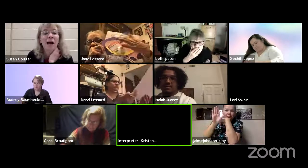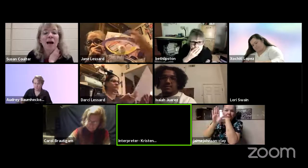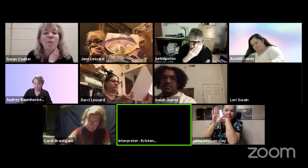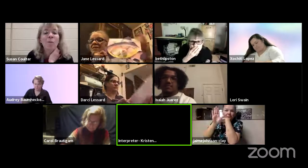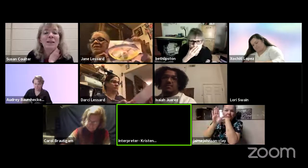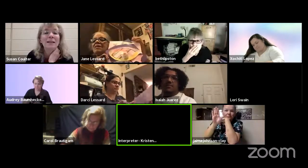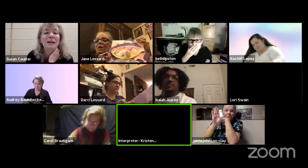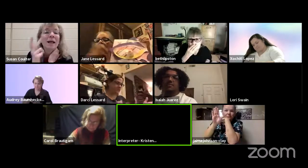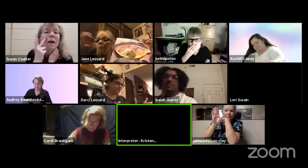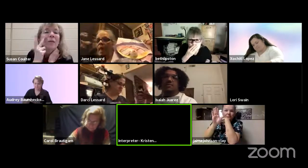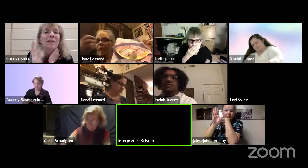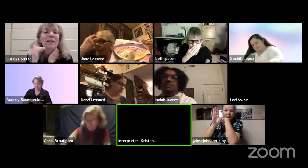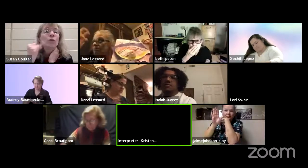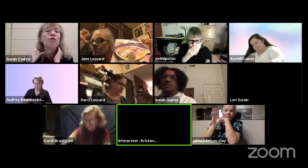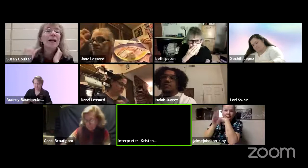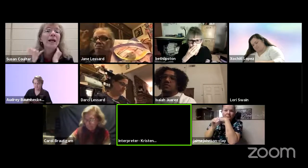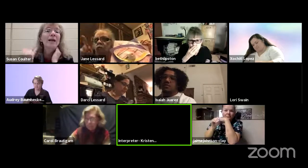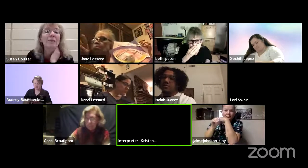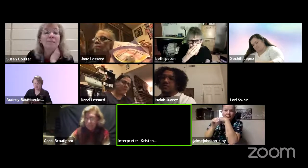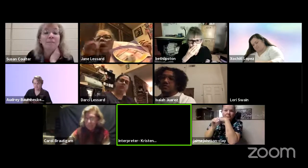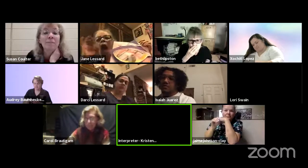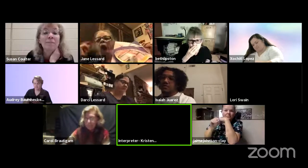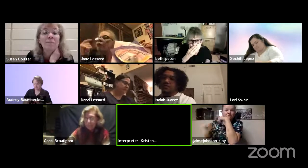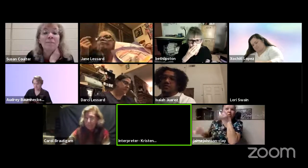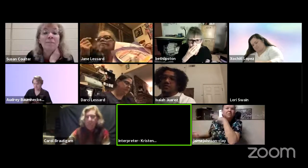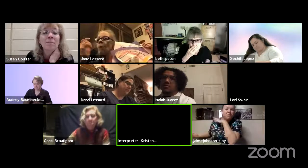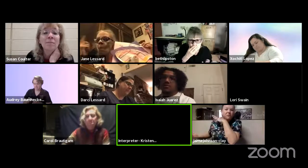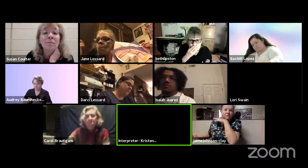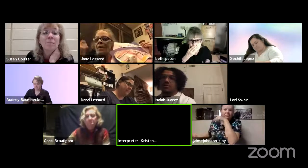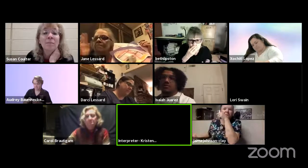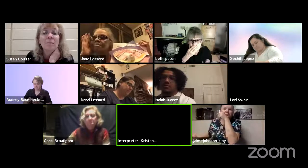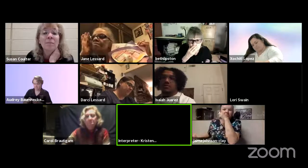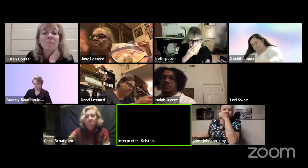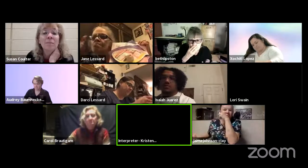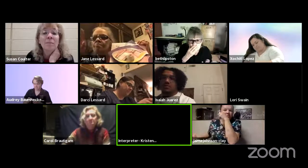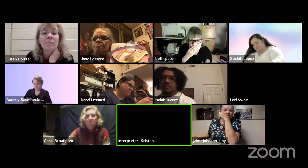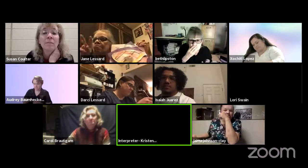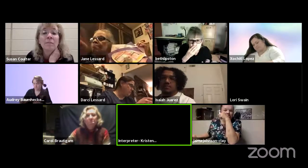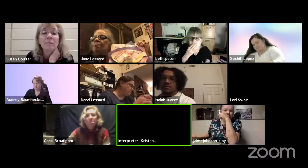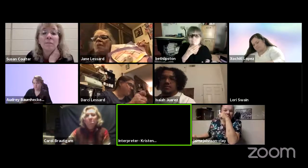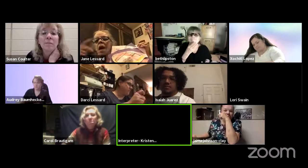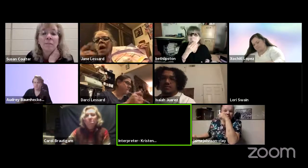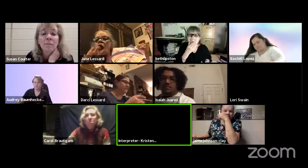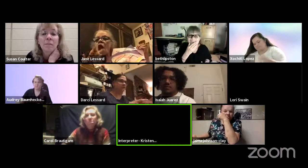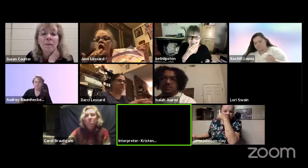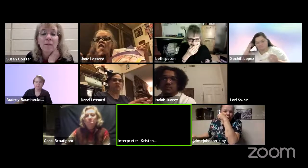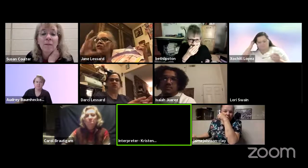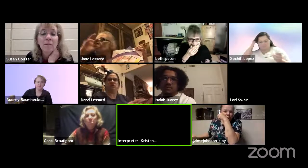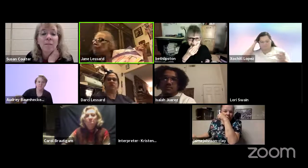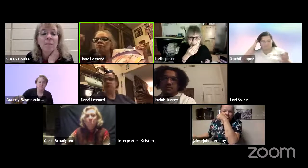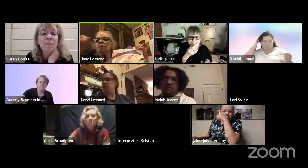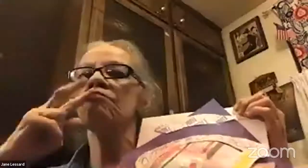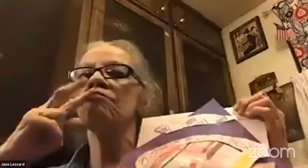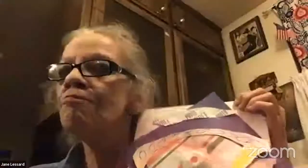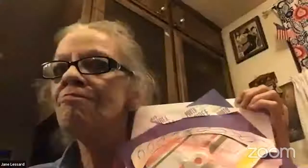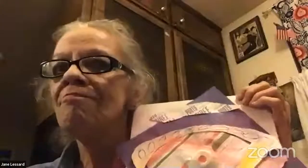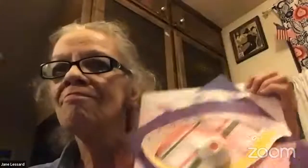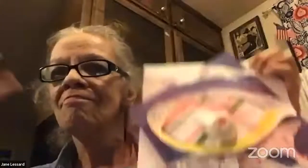2 eyes. One of the irises is from an egg carton, obviously because it's important to pay attention. Think about